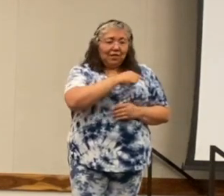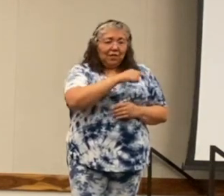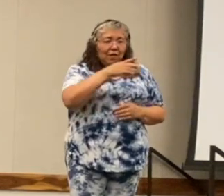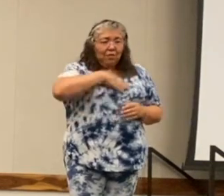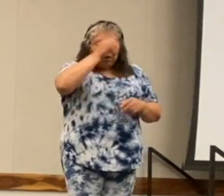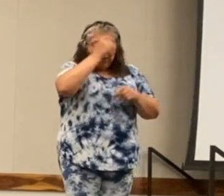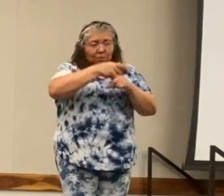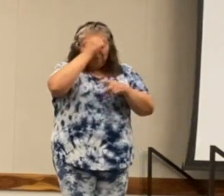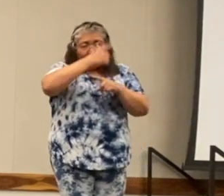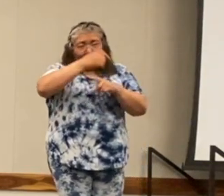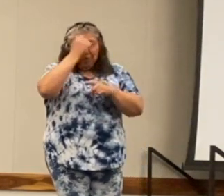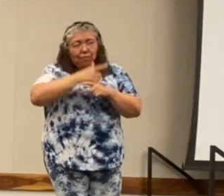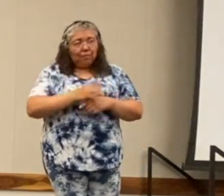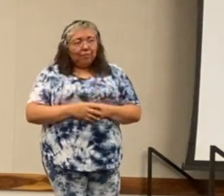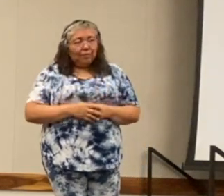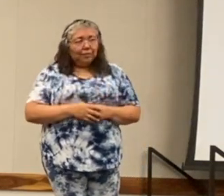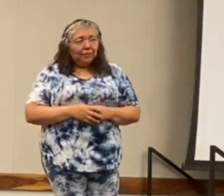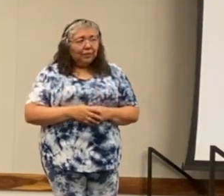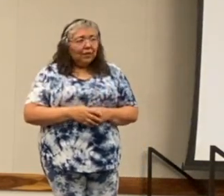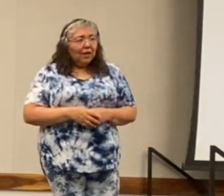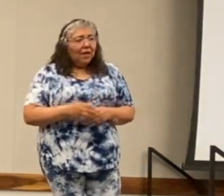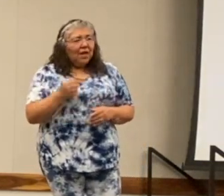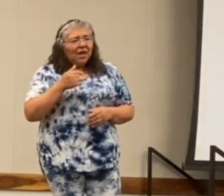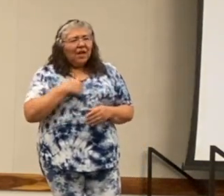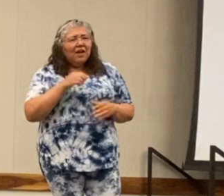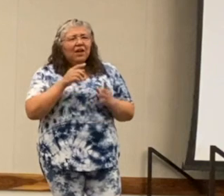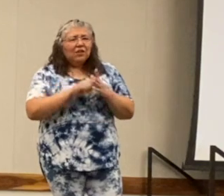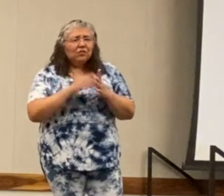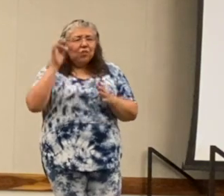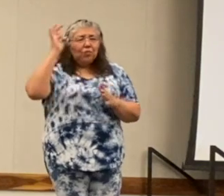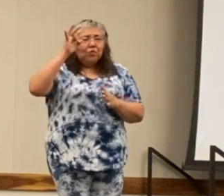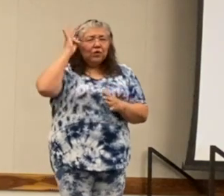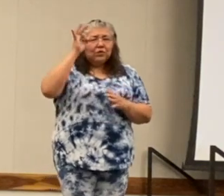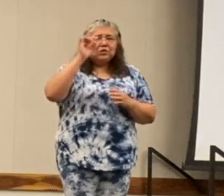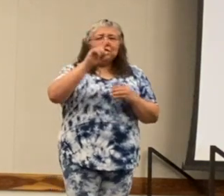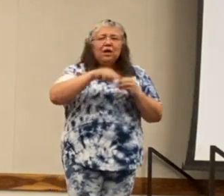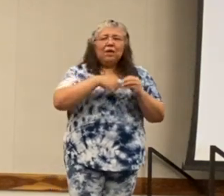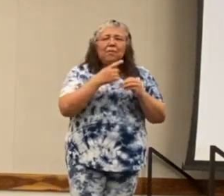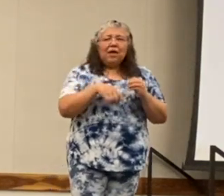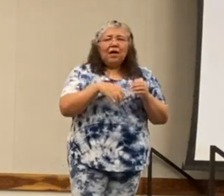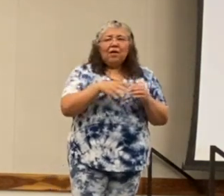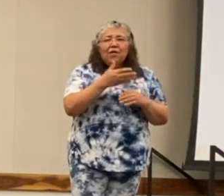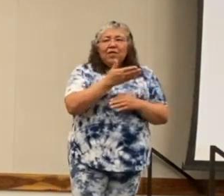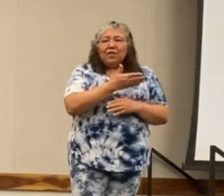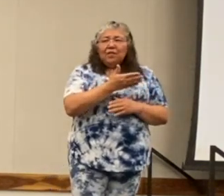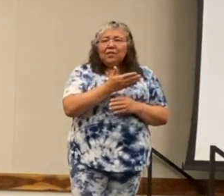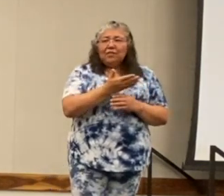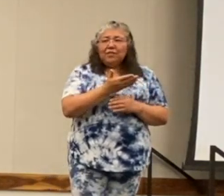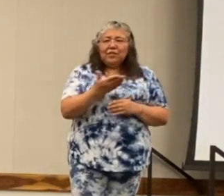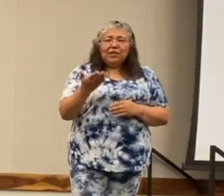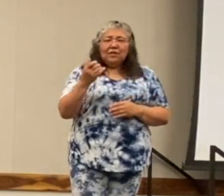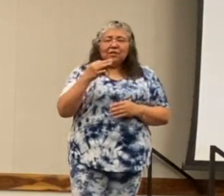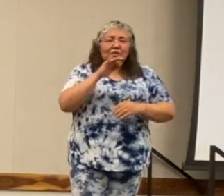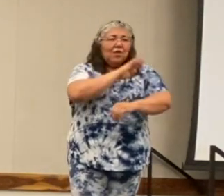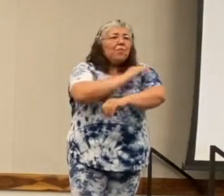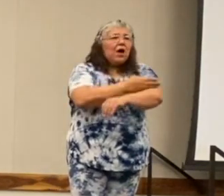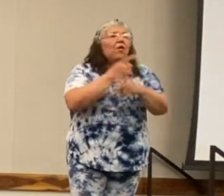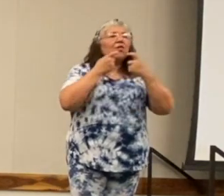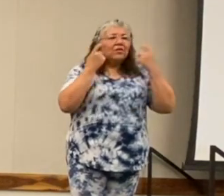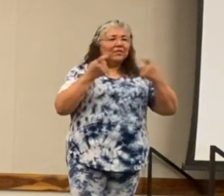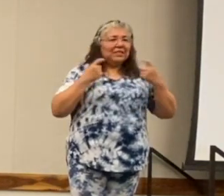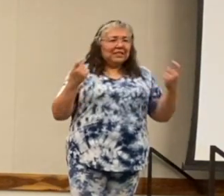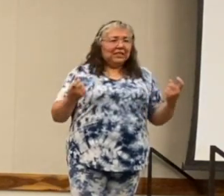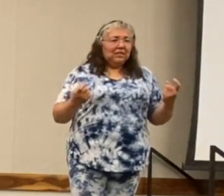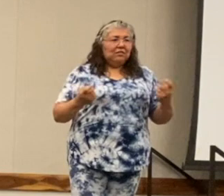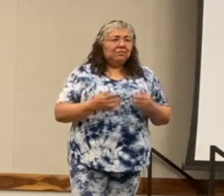brothers. And I started preaching about things of the power of sin,